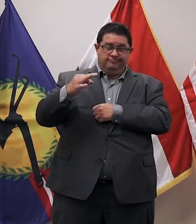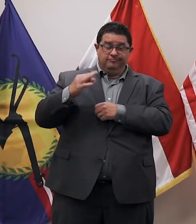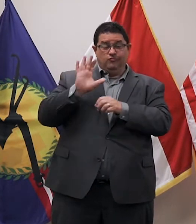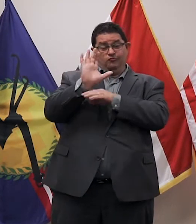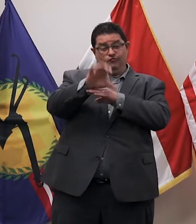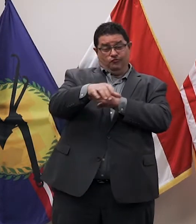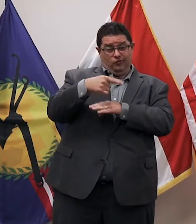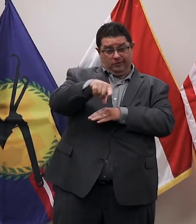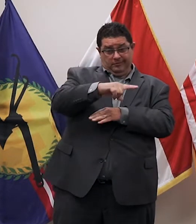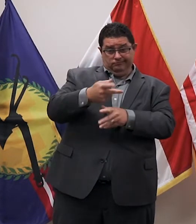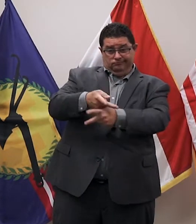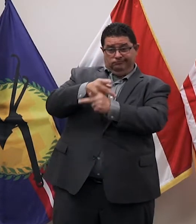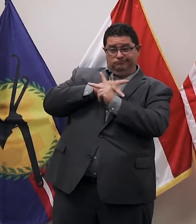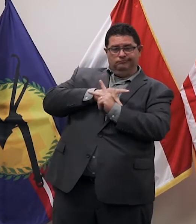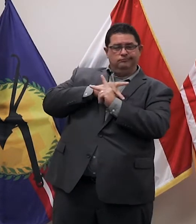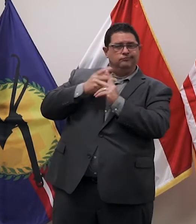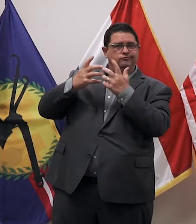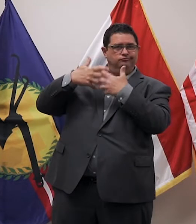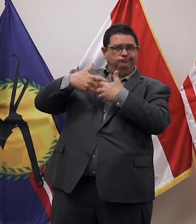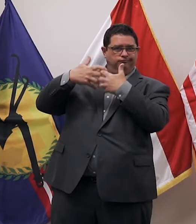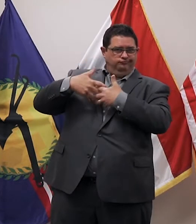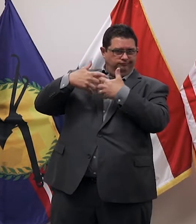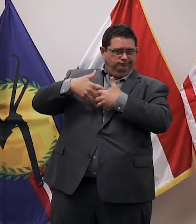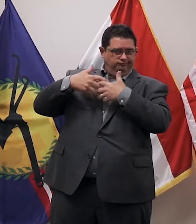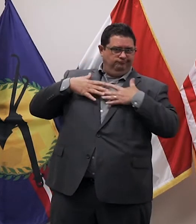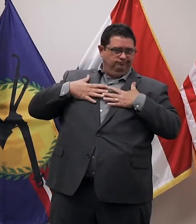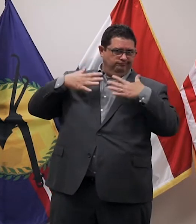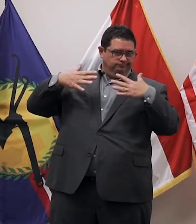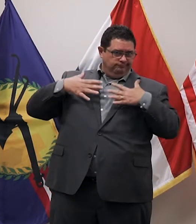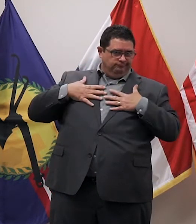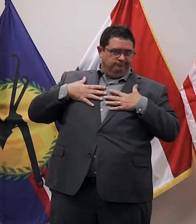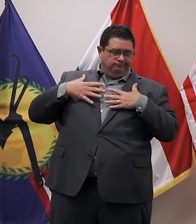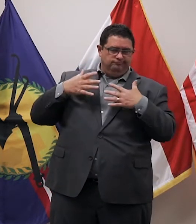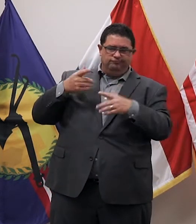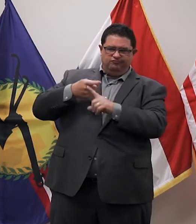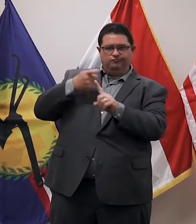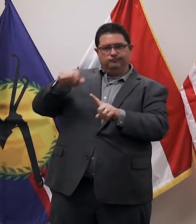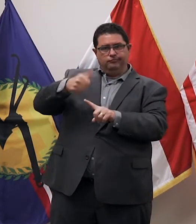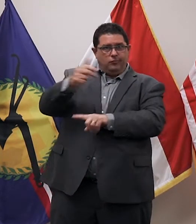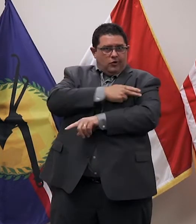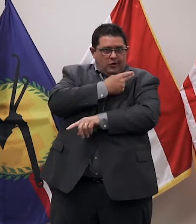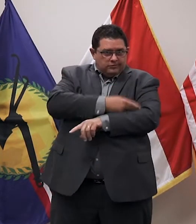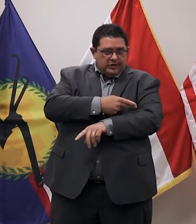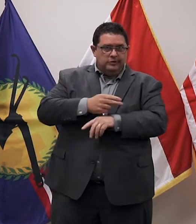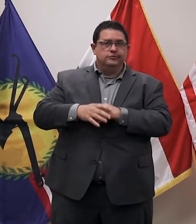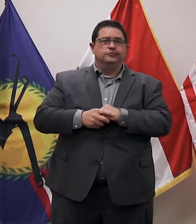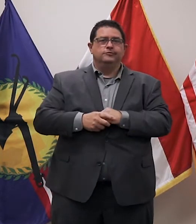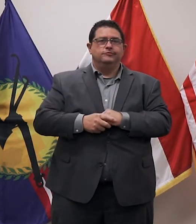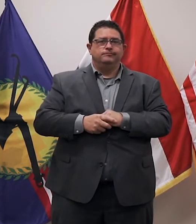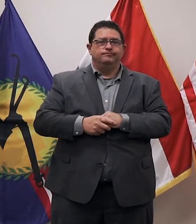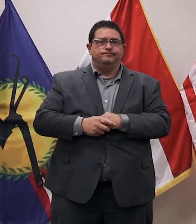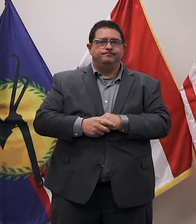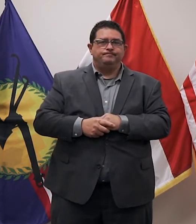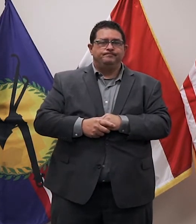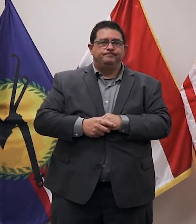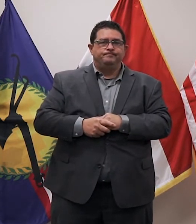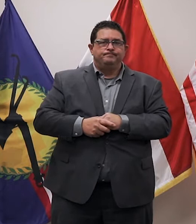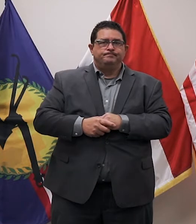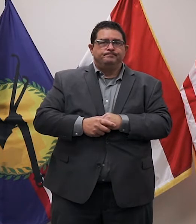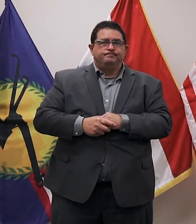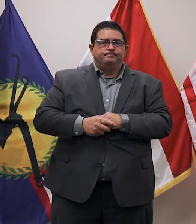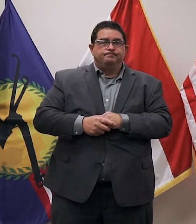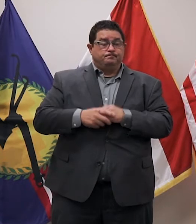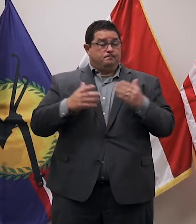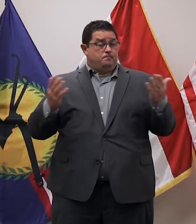other Mercy hospitals and open a second COVID-19 designated intensive care unit. Here,